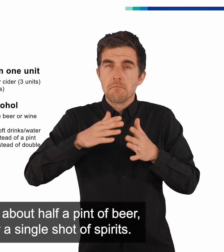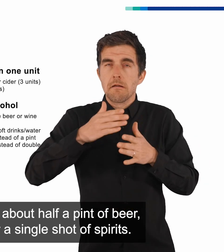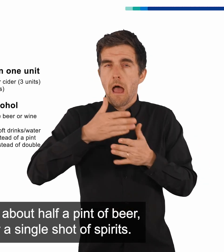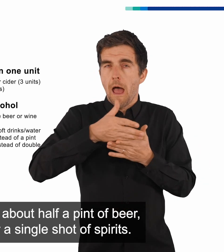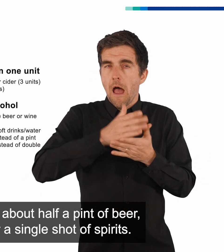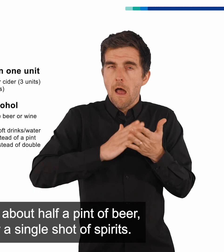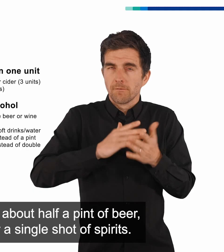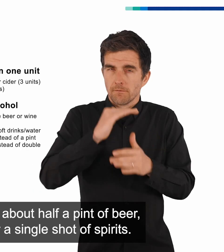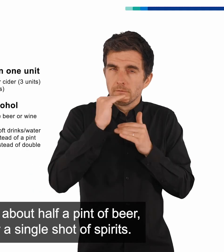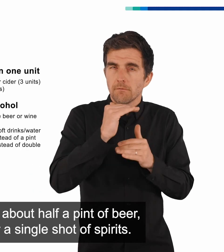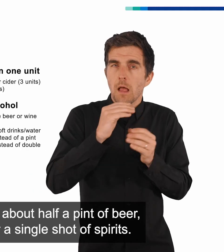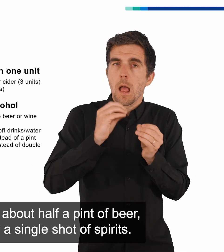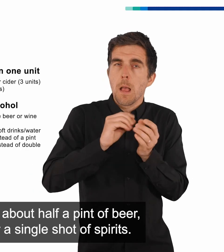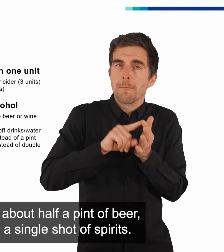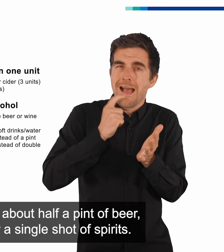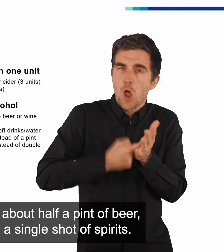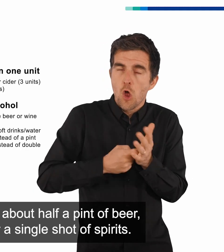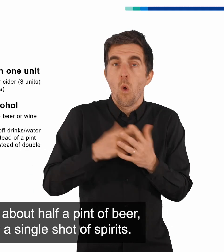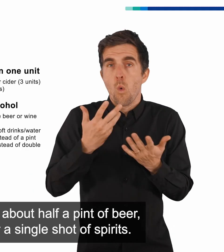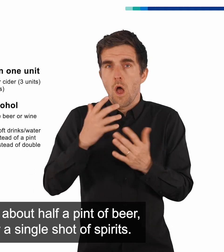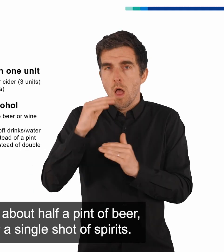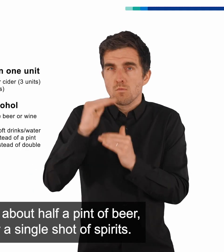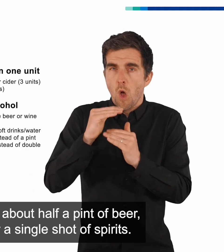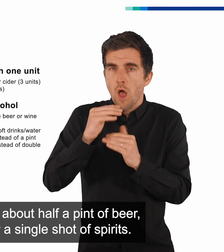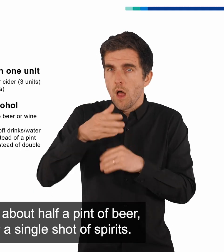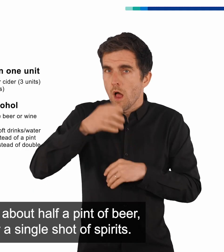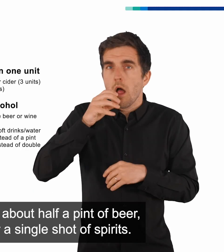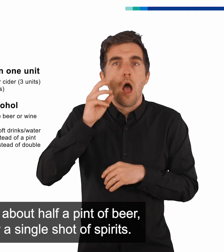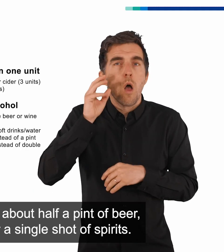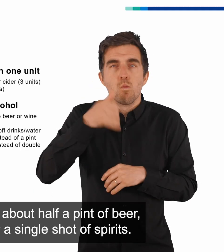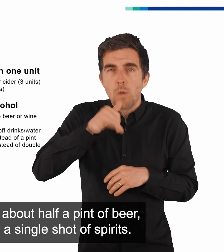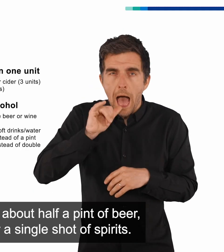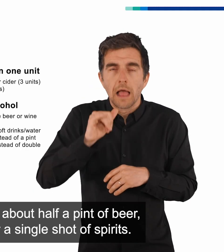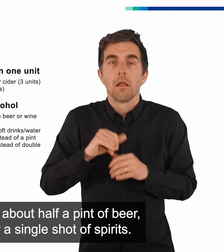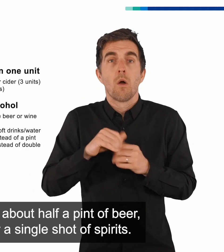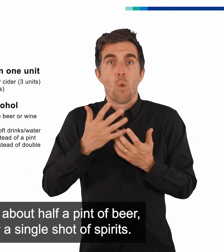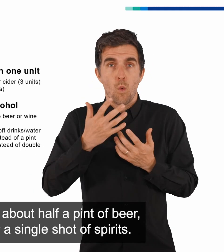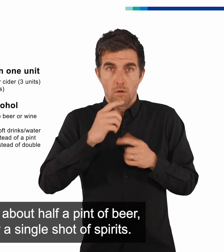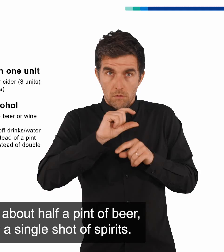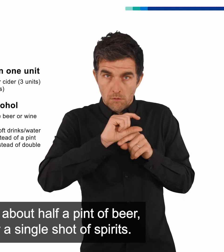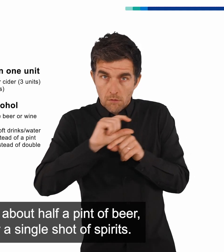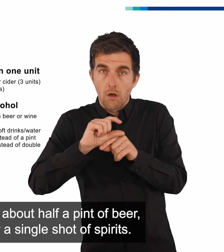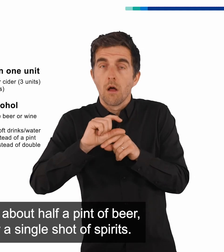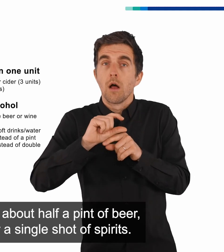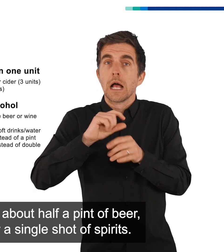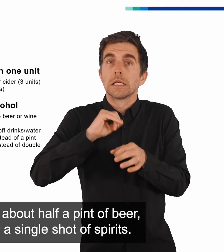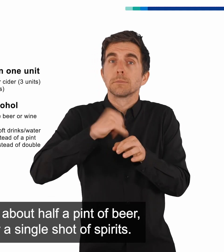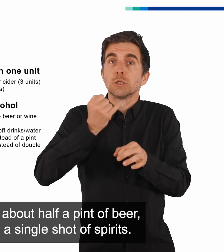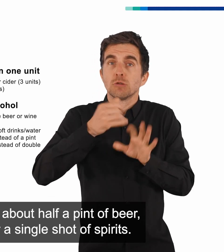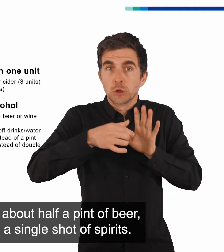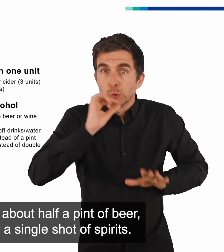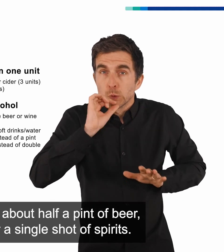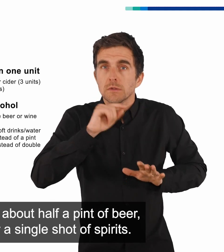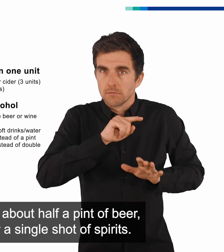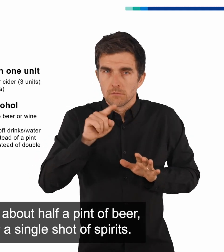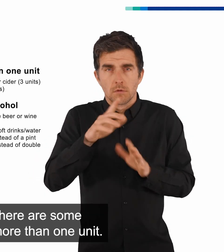some drinks which are more than 1 unit. For example, a pint of strong beer, lager, or cider is 3